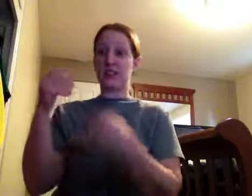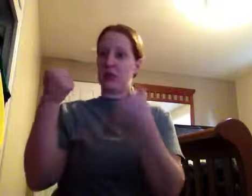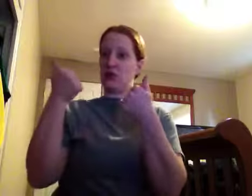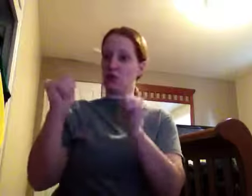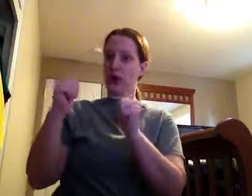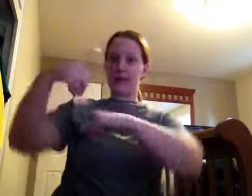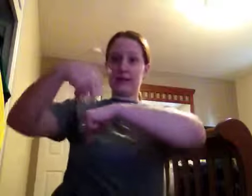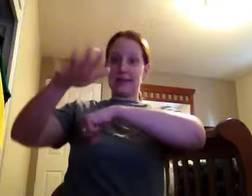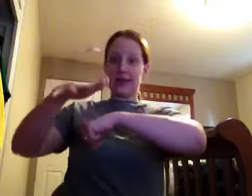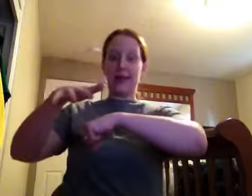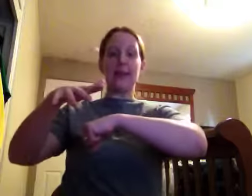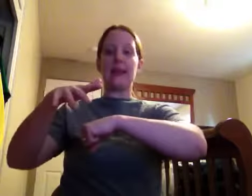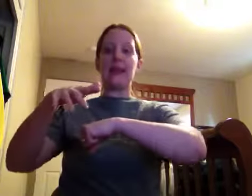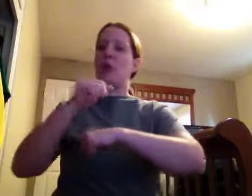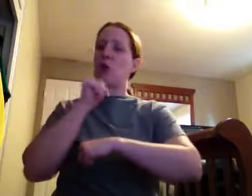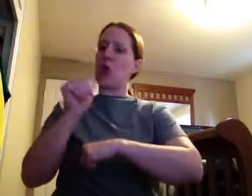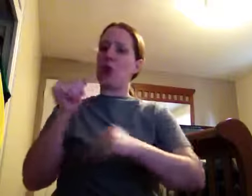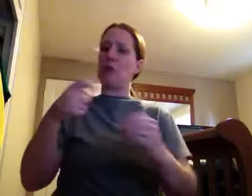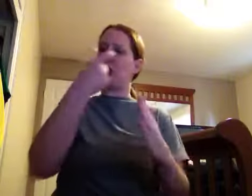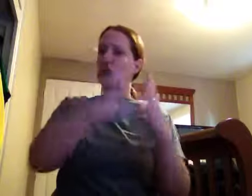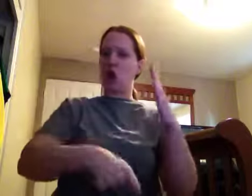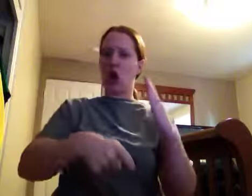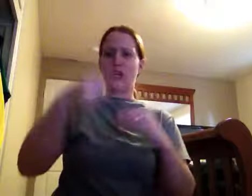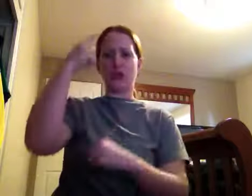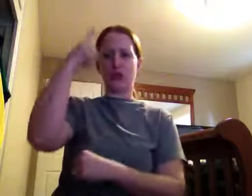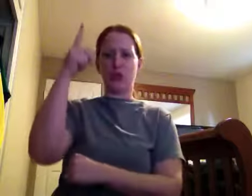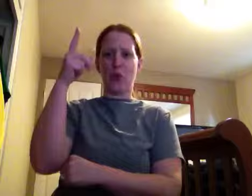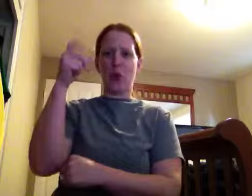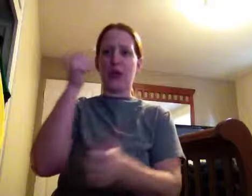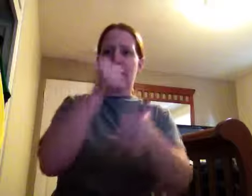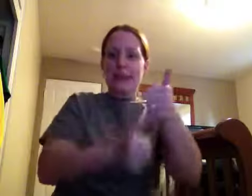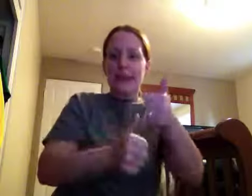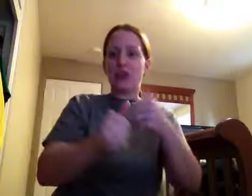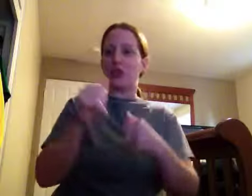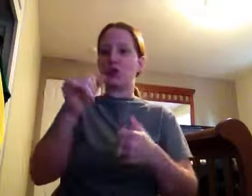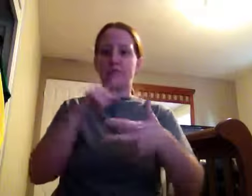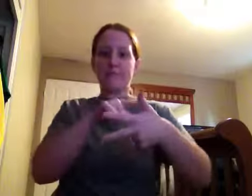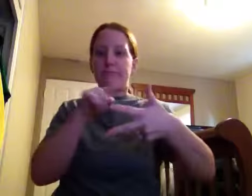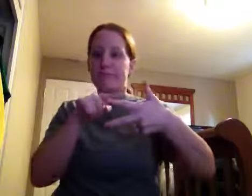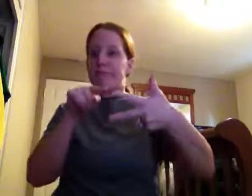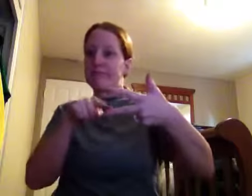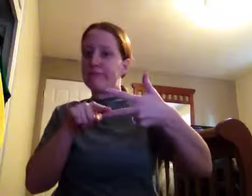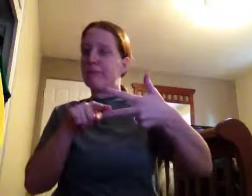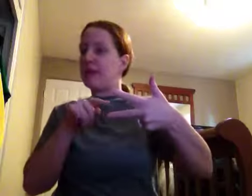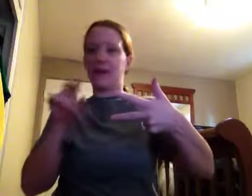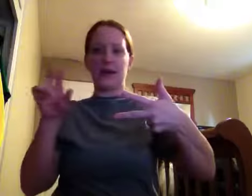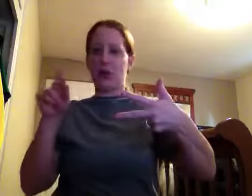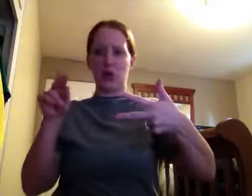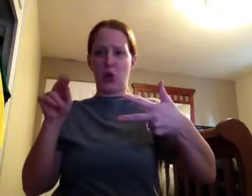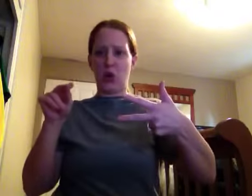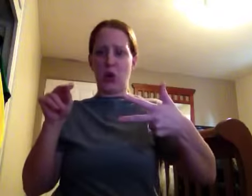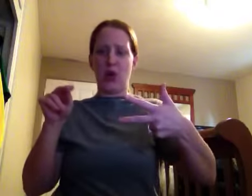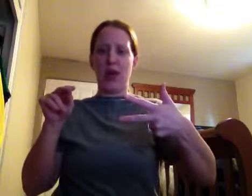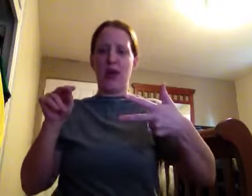1/3 of the whole shipping fee by mass. There's 1 out of 3 items. 1 is a